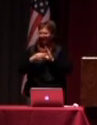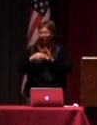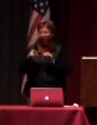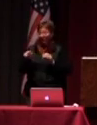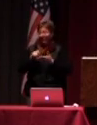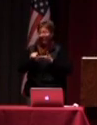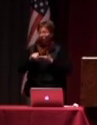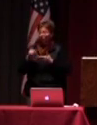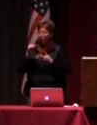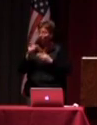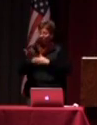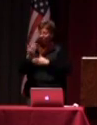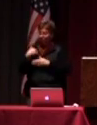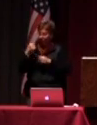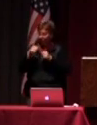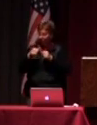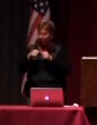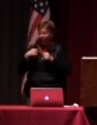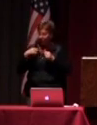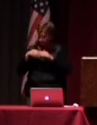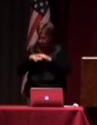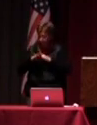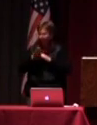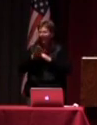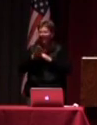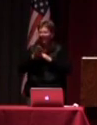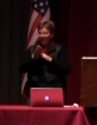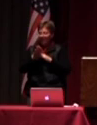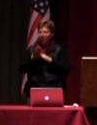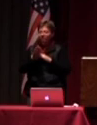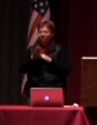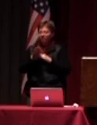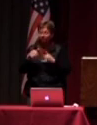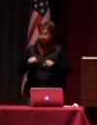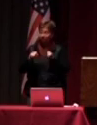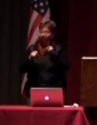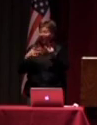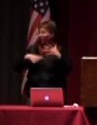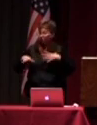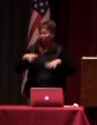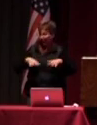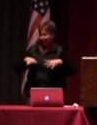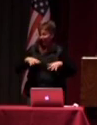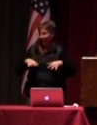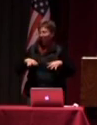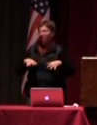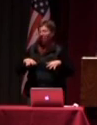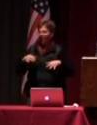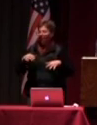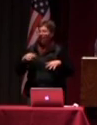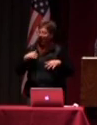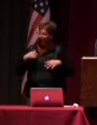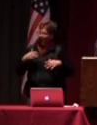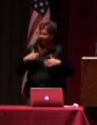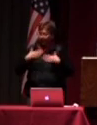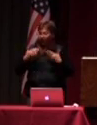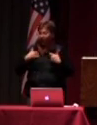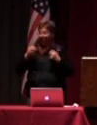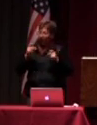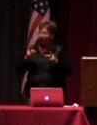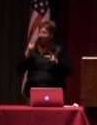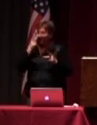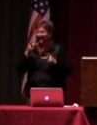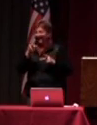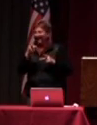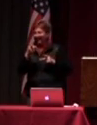quoting, "One morning I remember I came in upon him without ceremony while he was dressing, and I was glad to have an opportunity of seeing